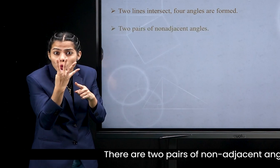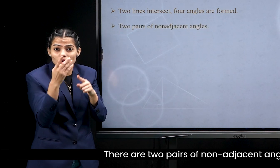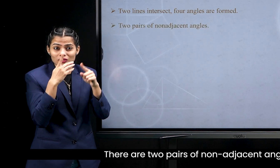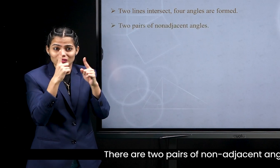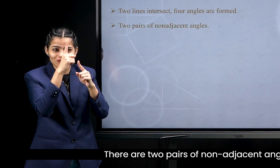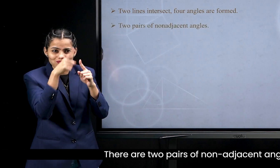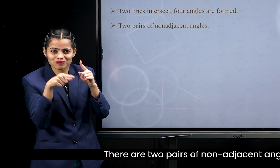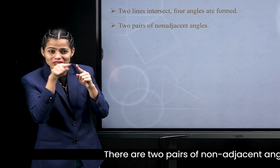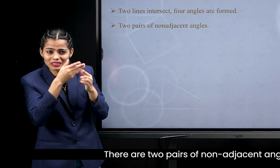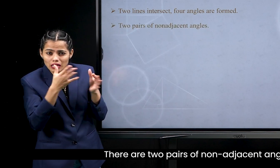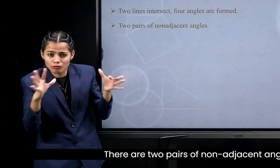of non-adjacent angles.